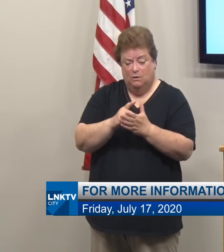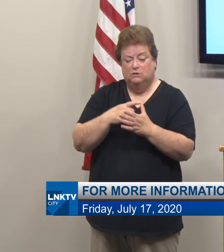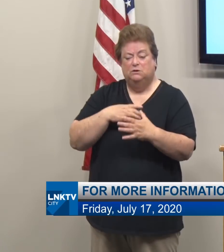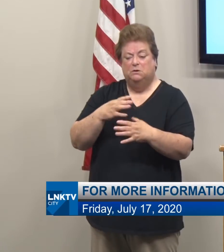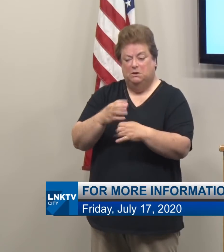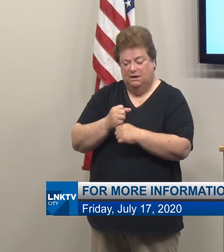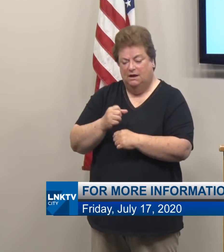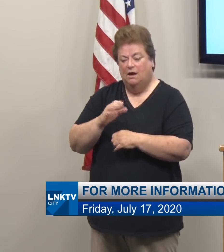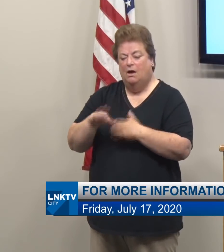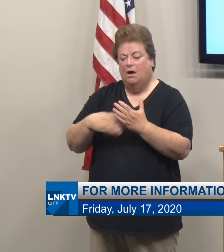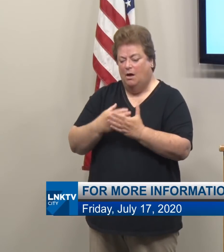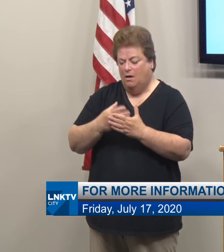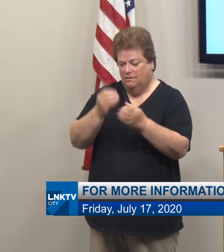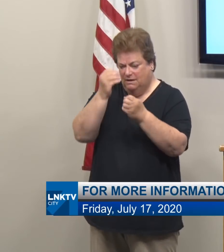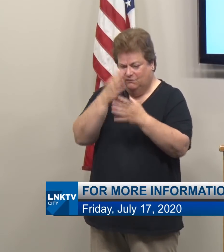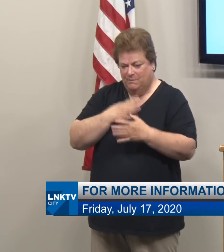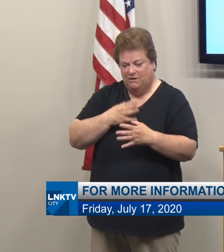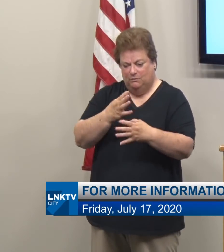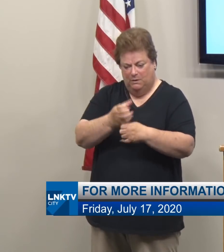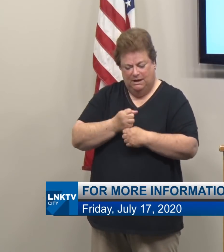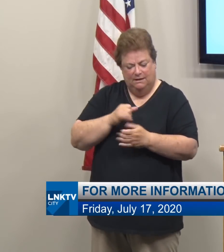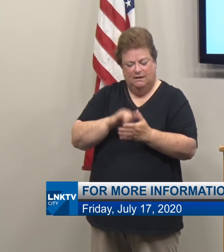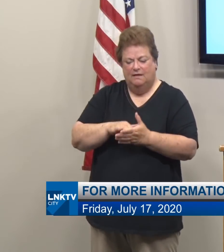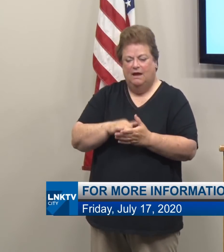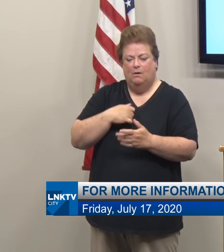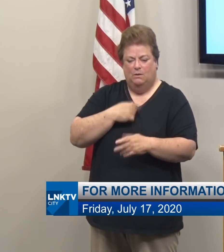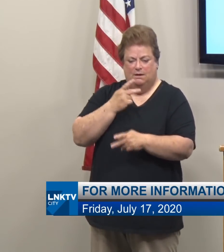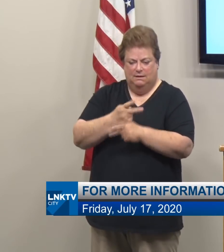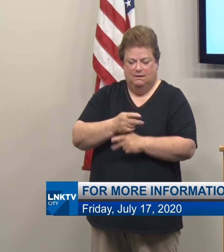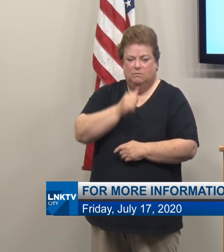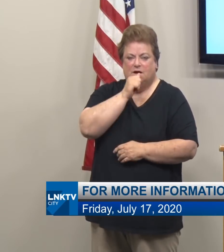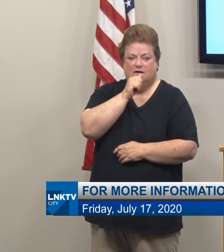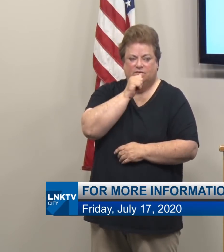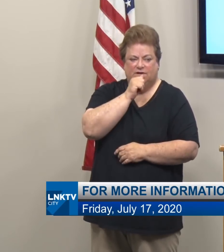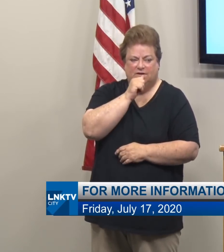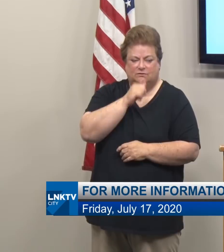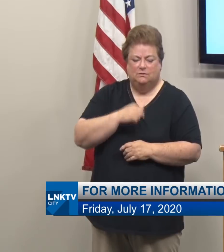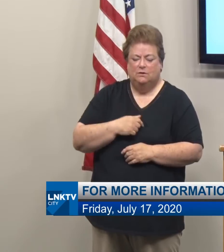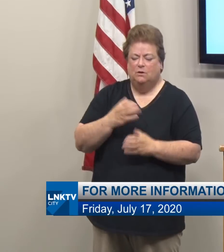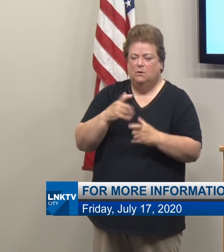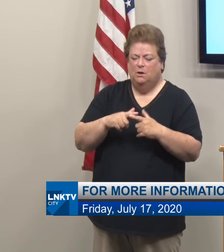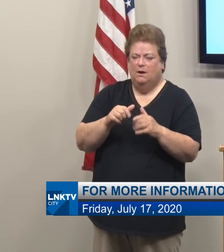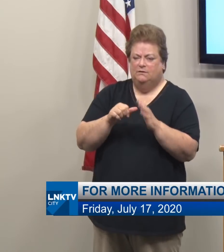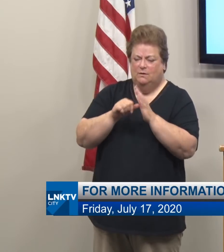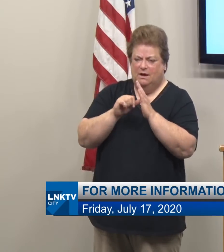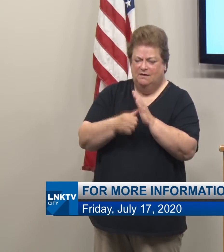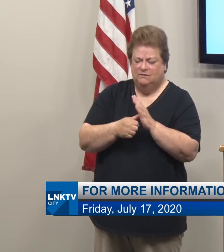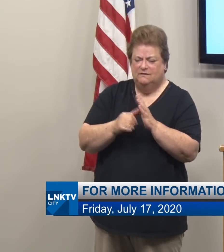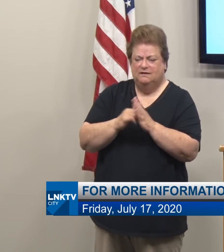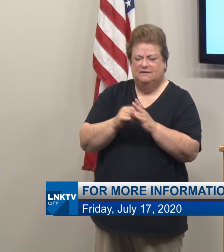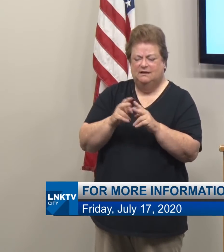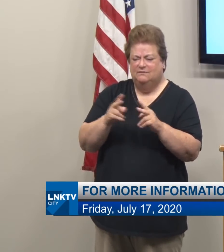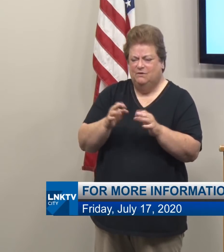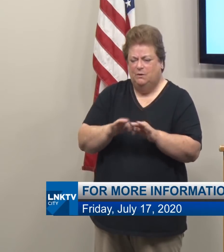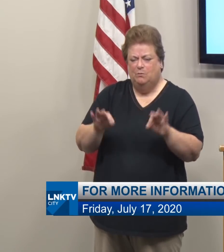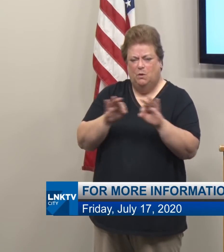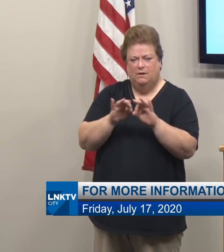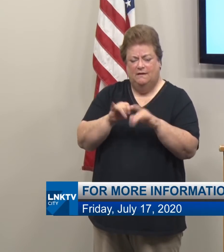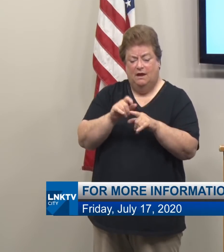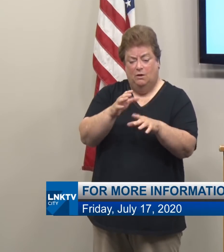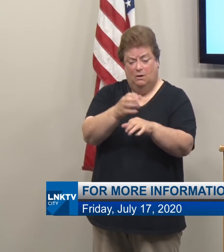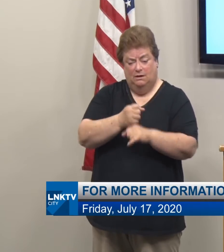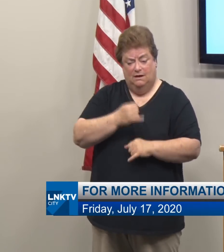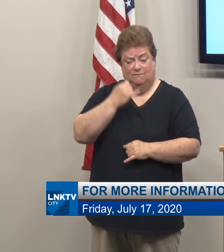information they receive is confidential. We want to emphasize that it's really important if you receive a call from a